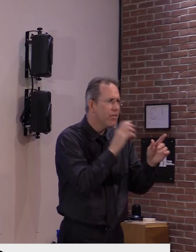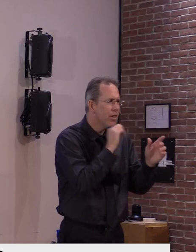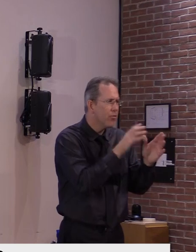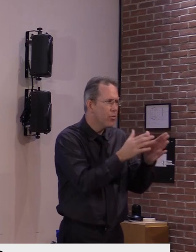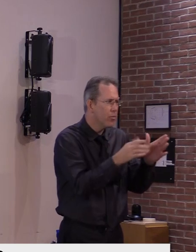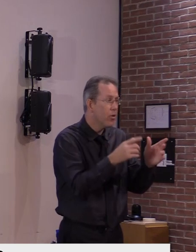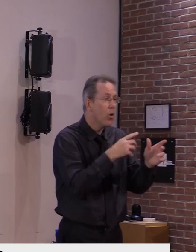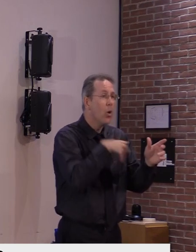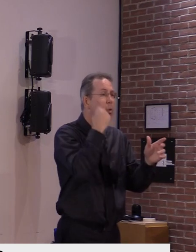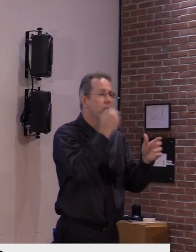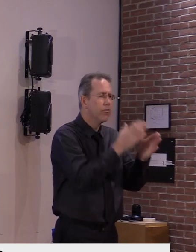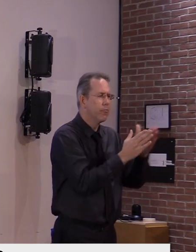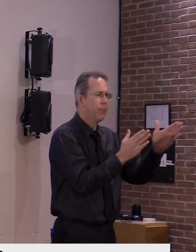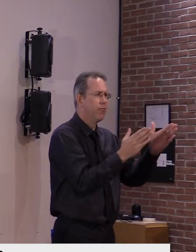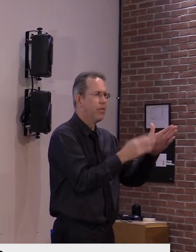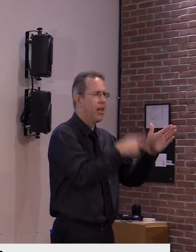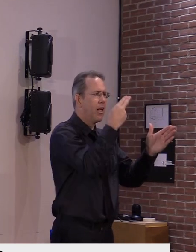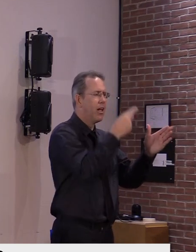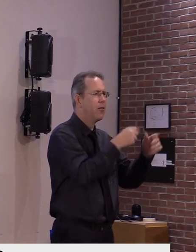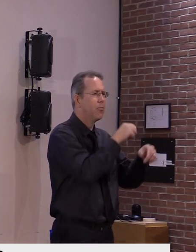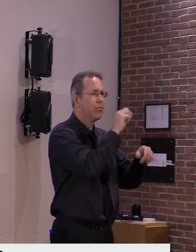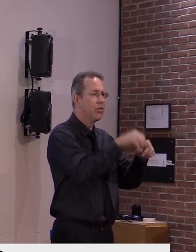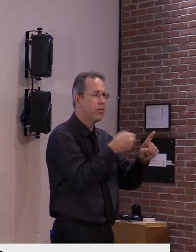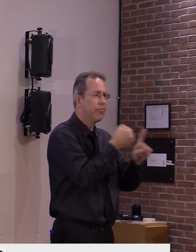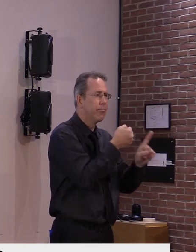data bears that out as well.